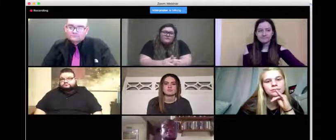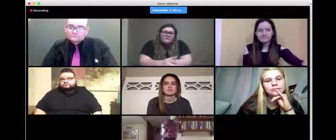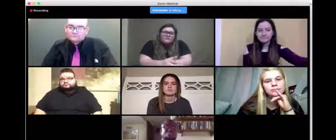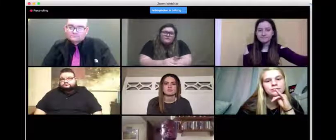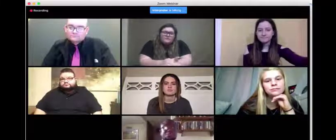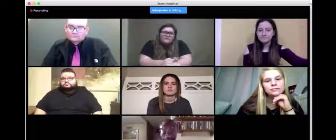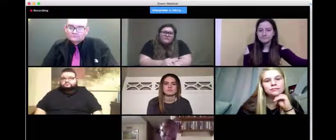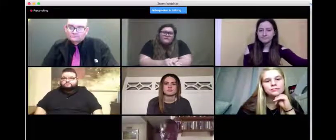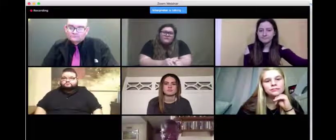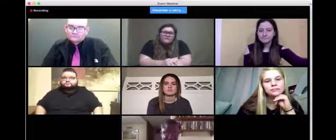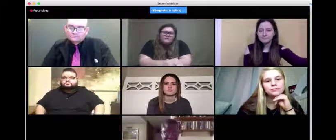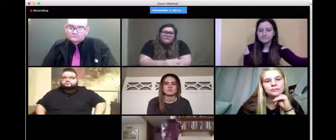years.